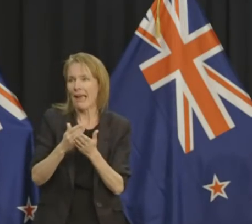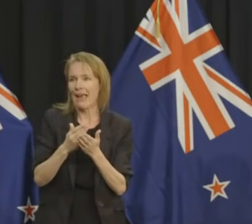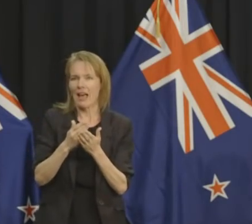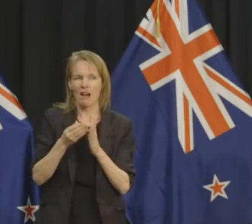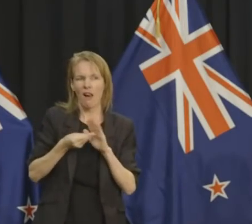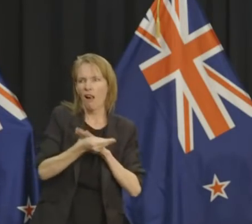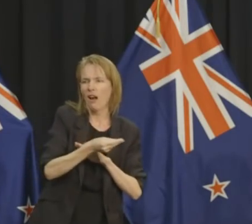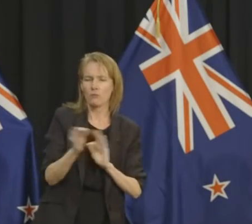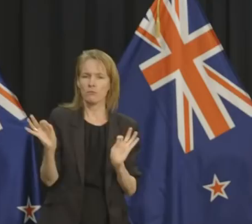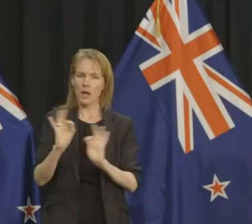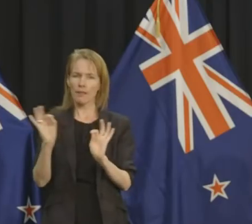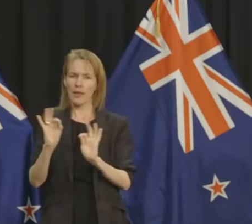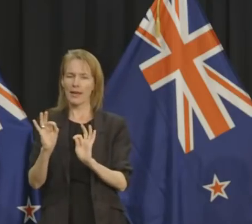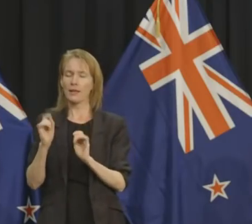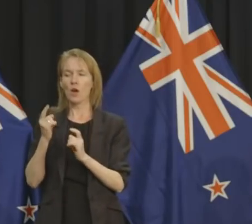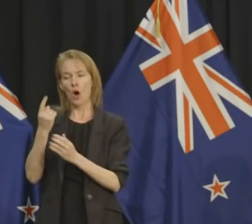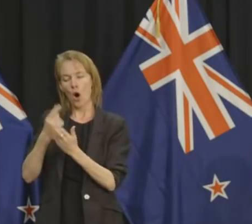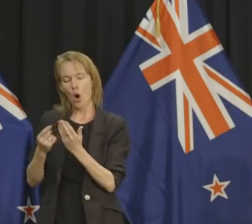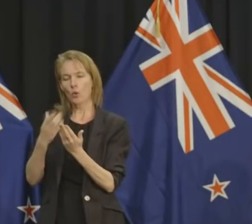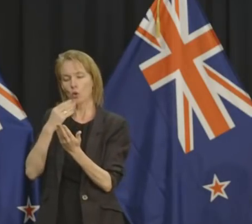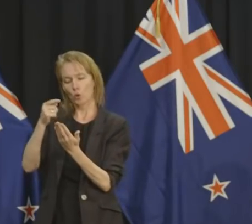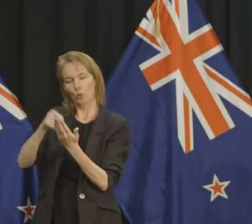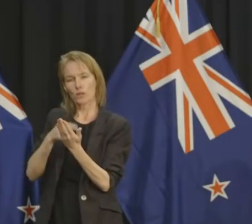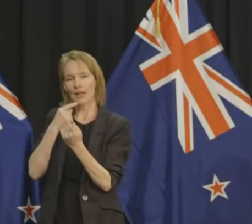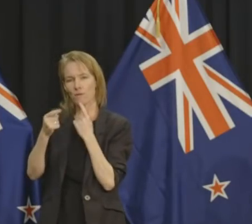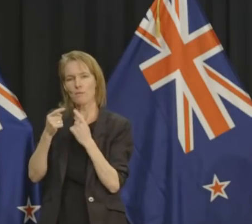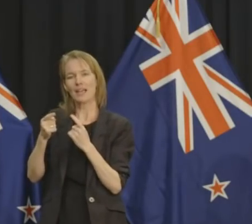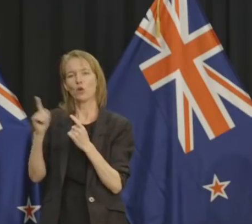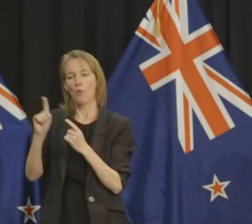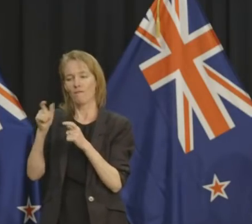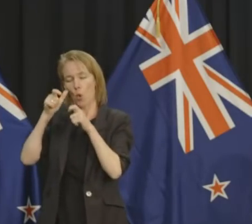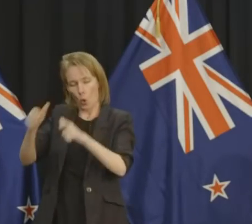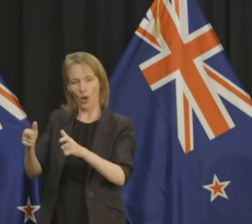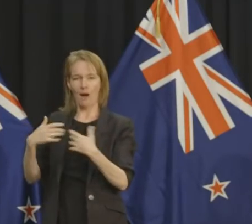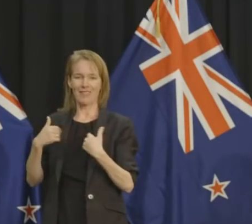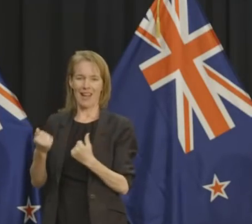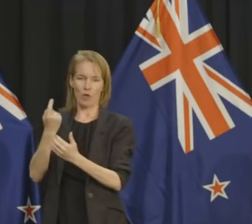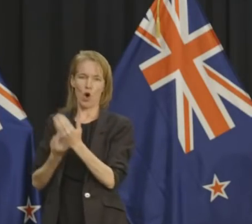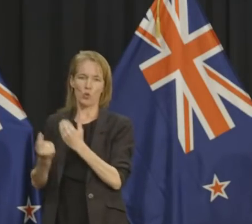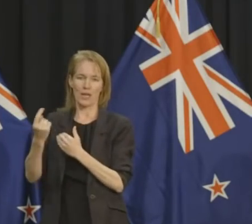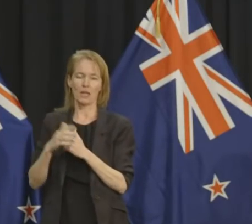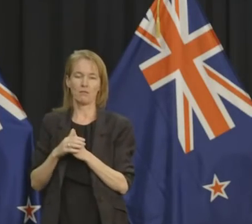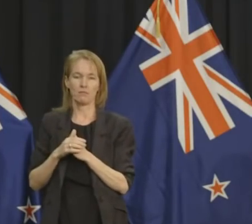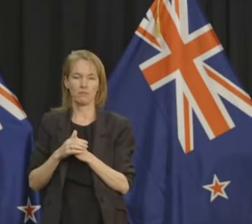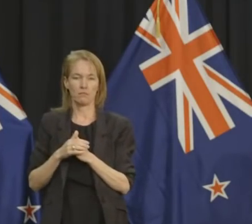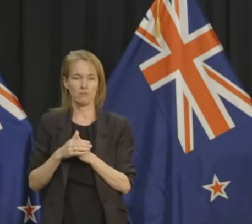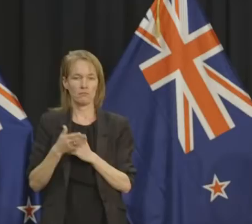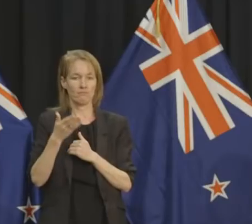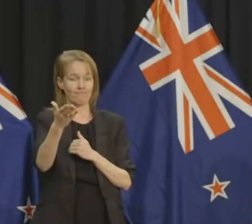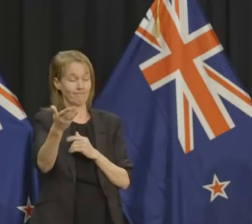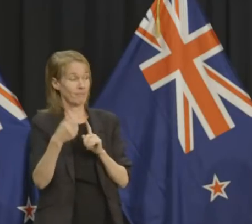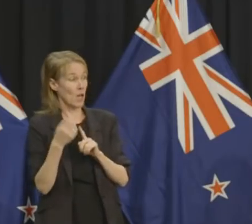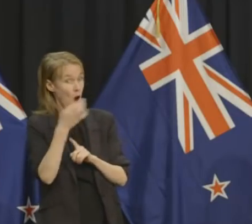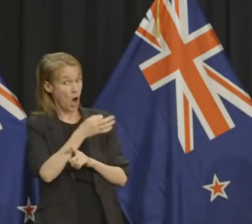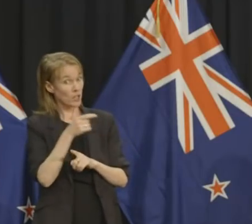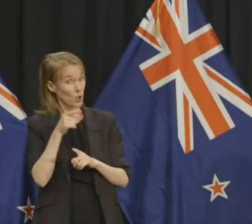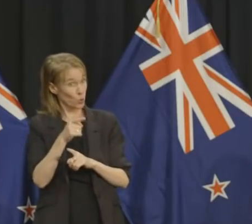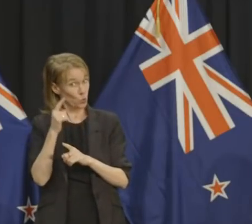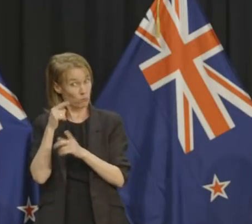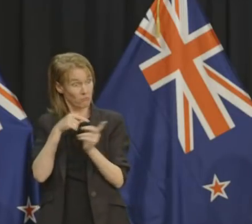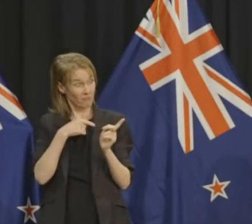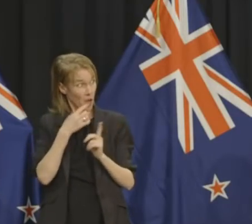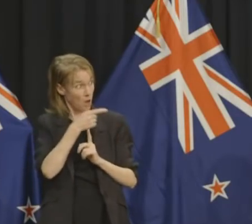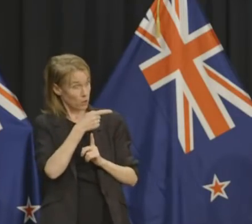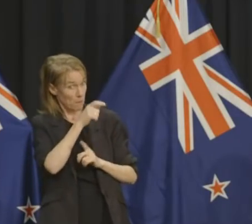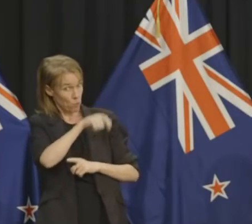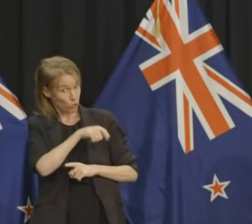any purpose other than what it is there for. Say, as Health Minister, whether you think they should have had it or not? Again, there's